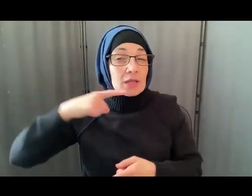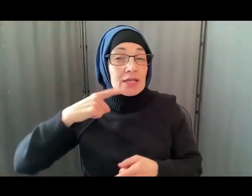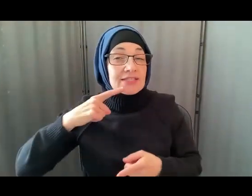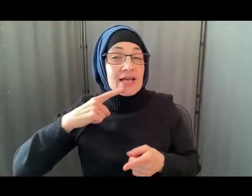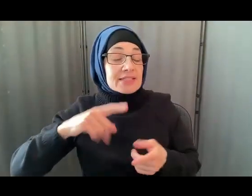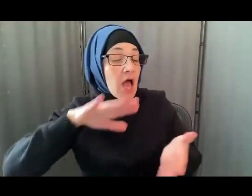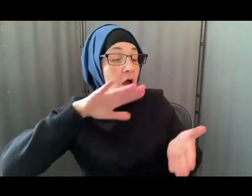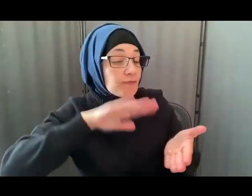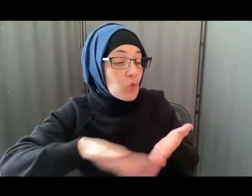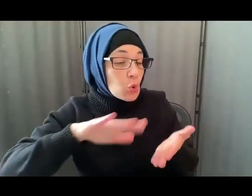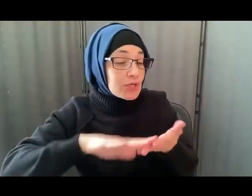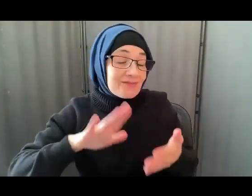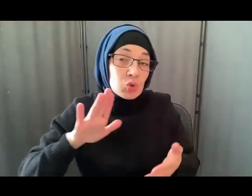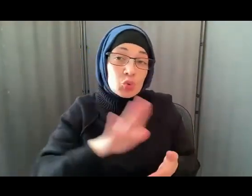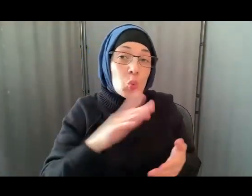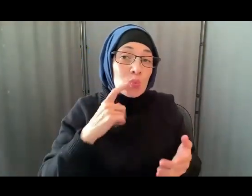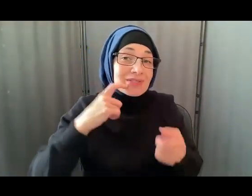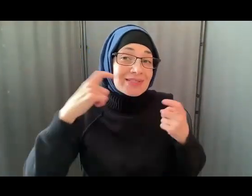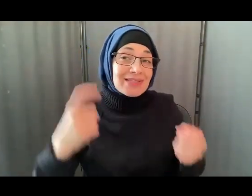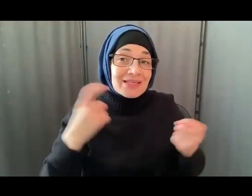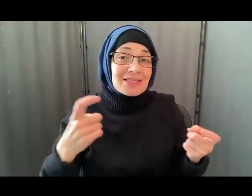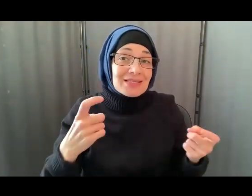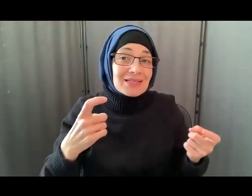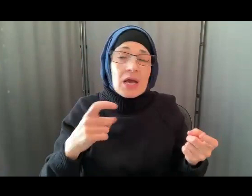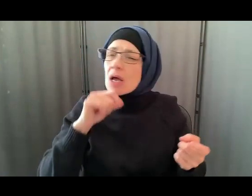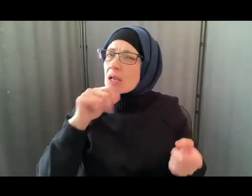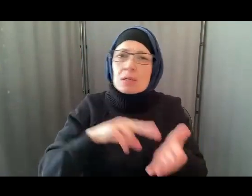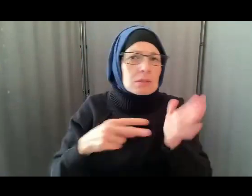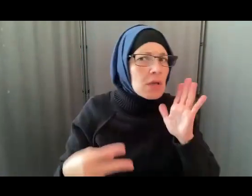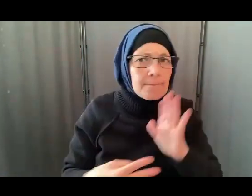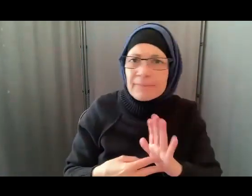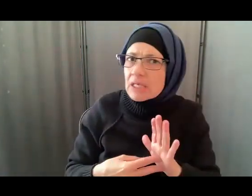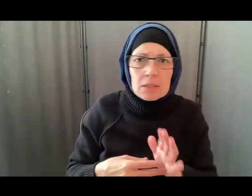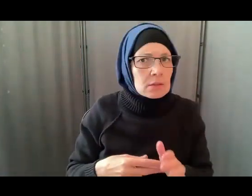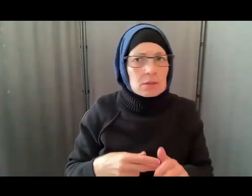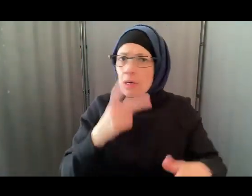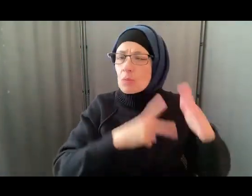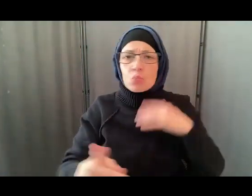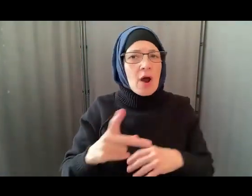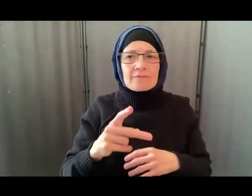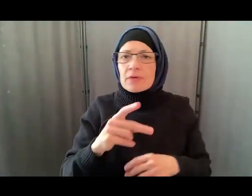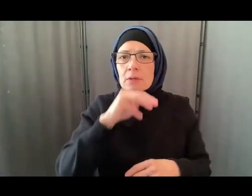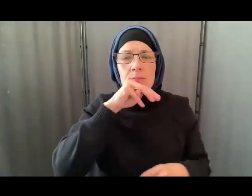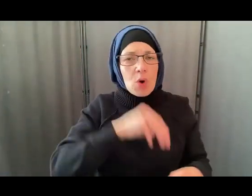Muhammad was what is called in Christianity sinful.